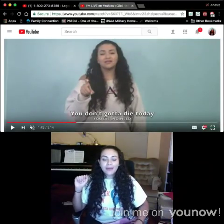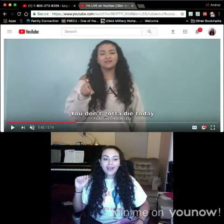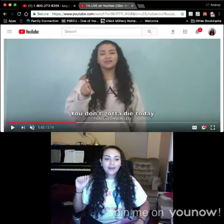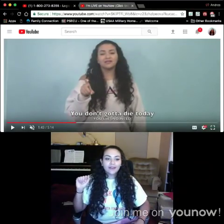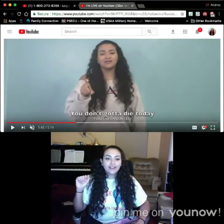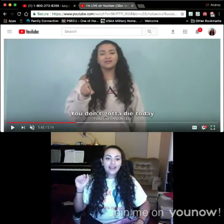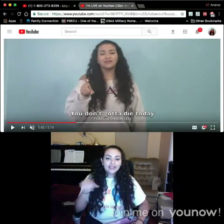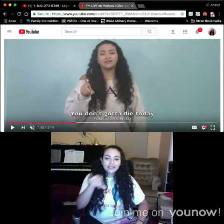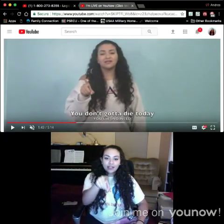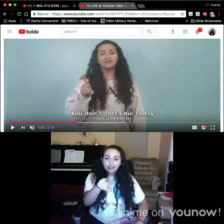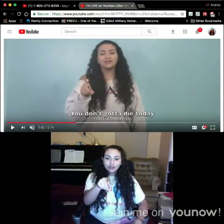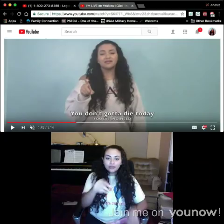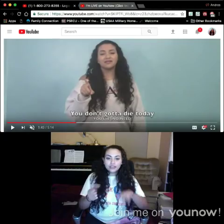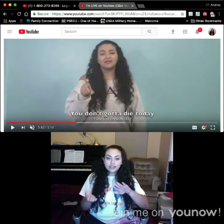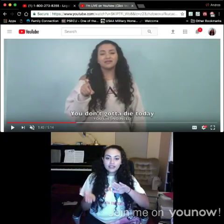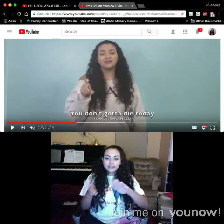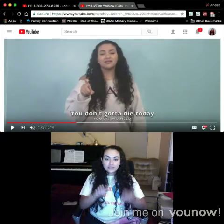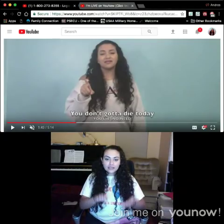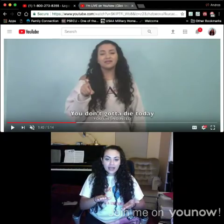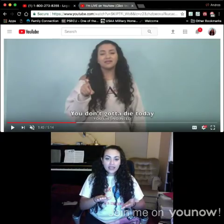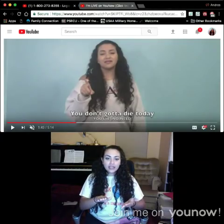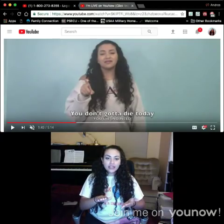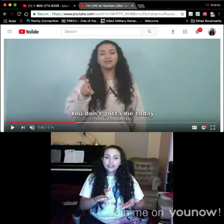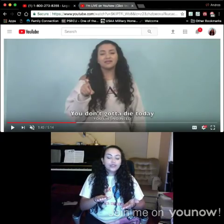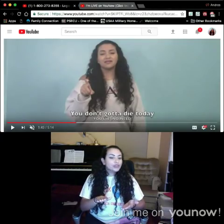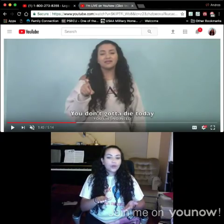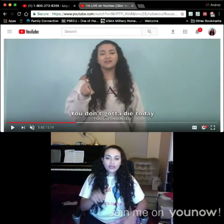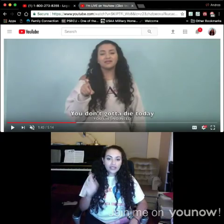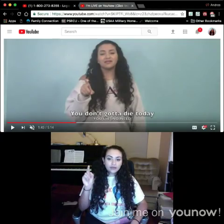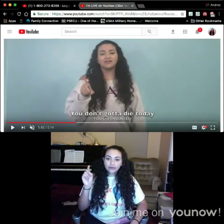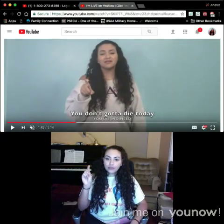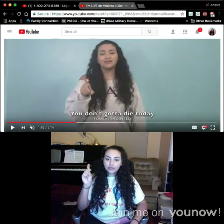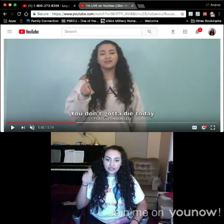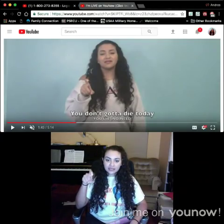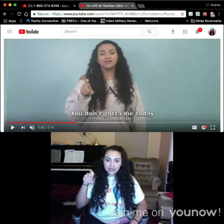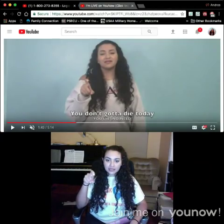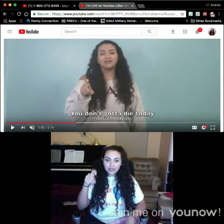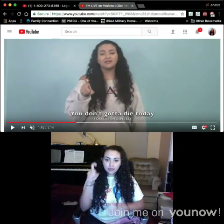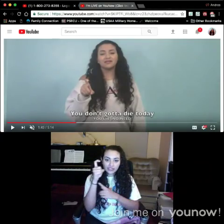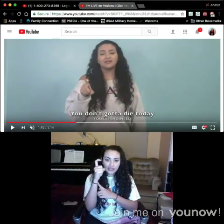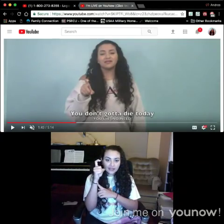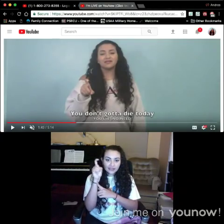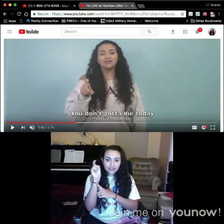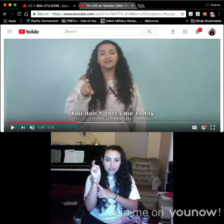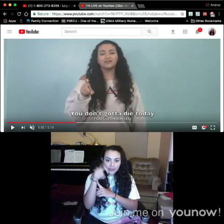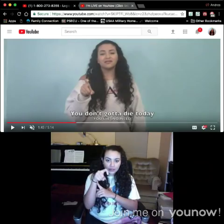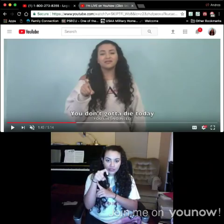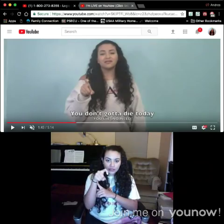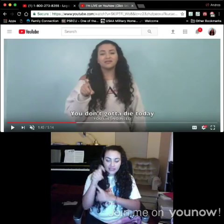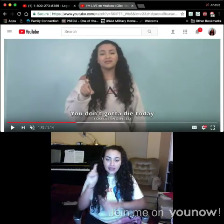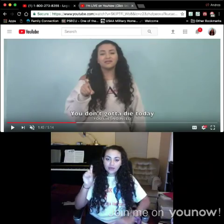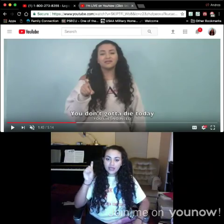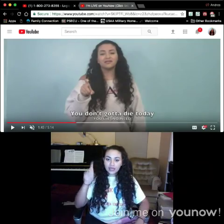welcome back. For that, I sign you, die, don't need. For don't need, I sign need, which is an X hand shape, and you